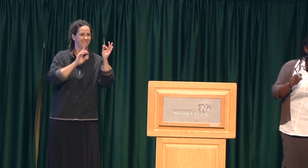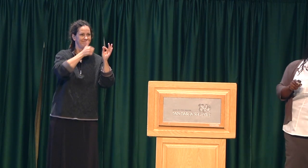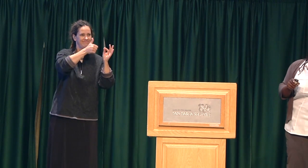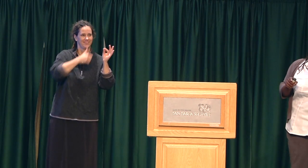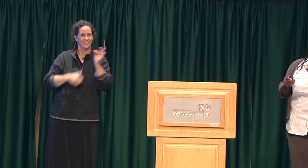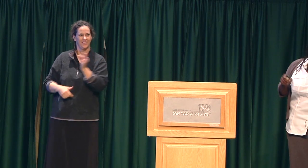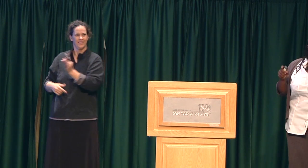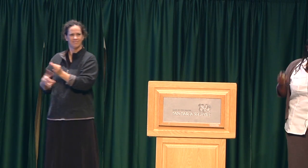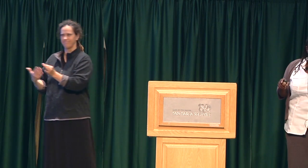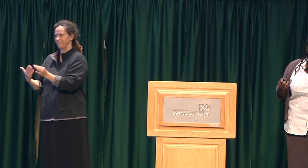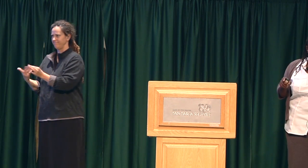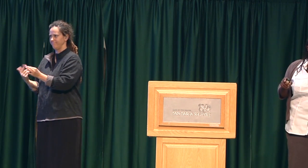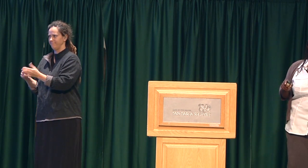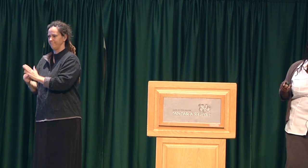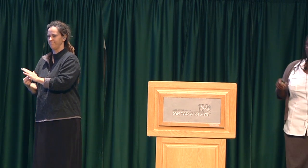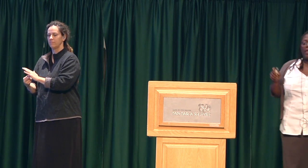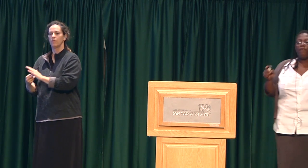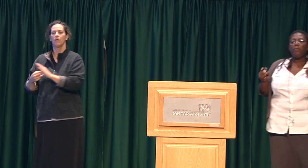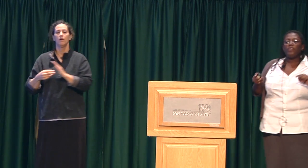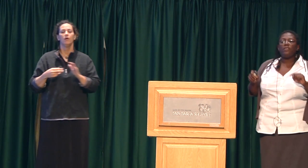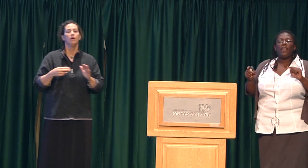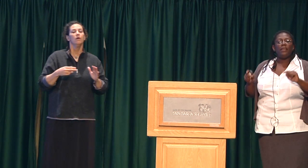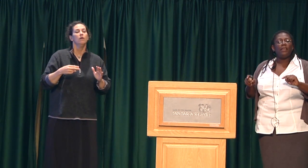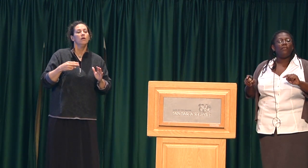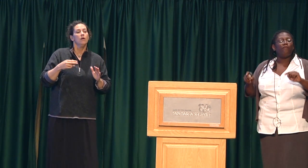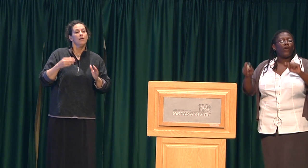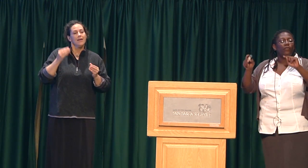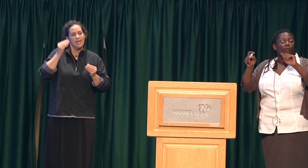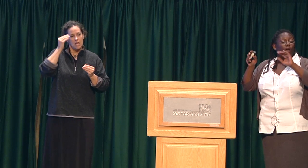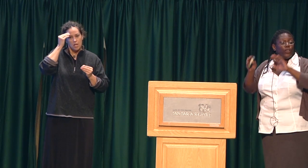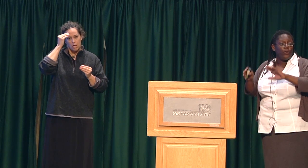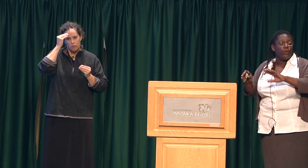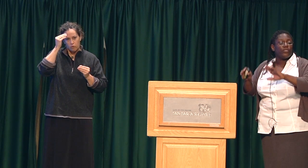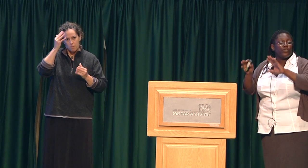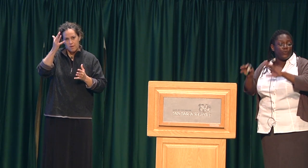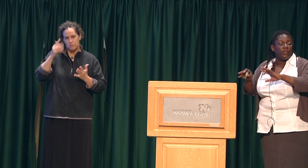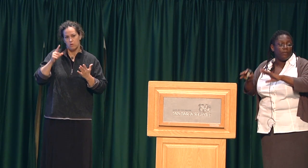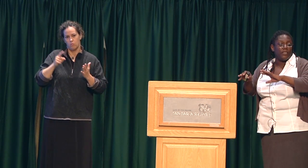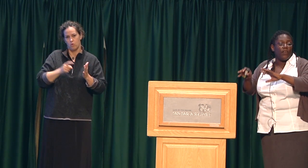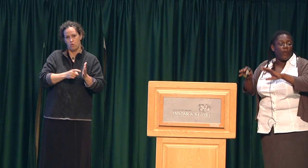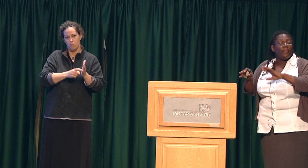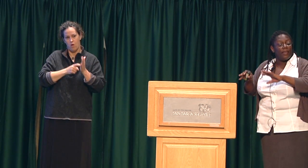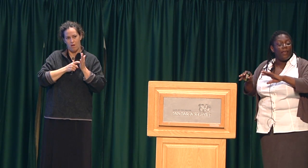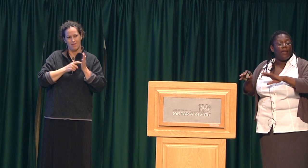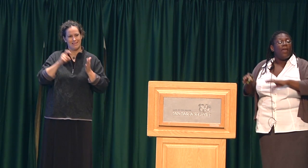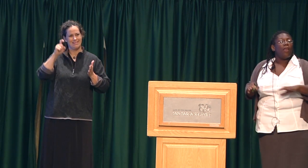is the groups made a distinction between information they needed for a cure to treat themselves right then,